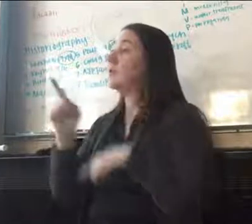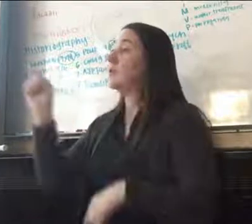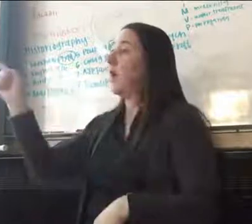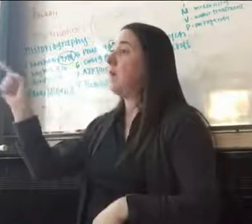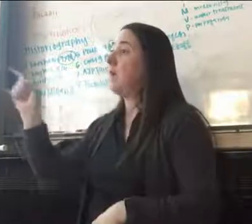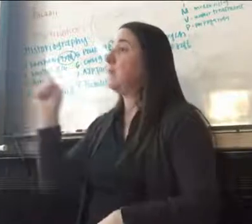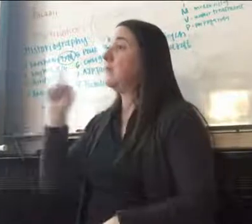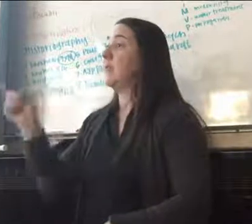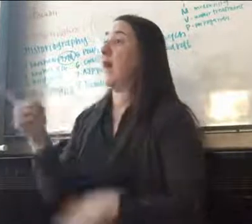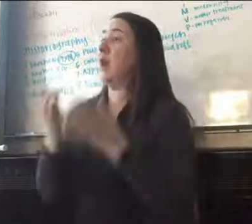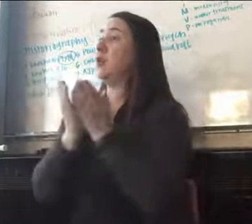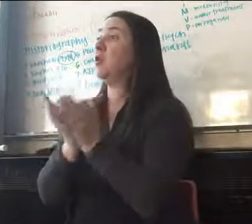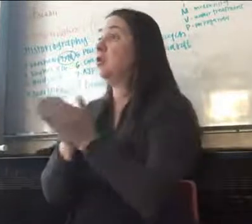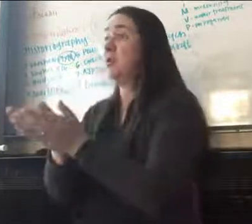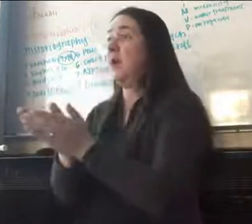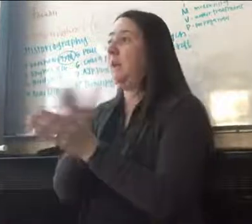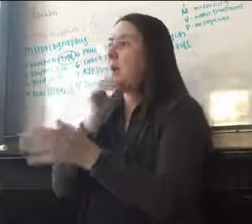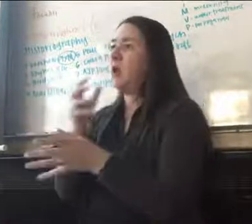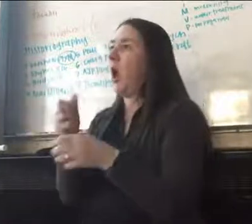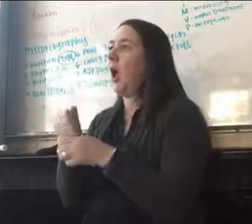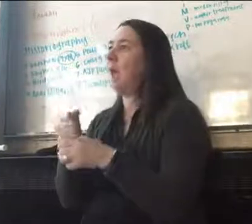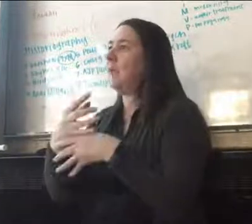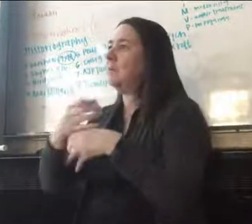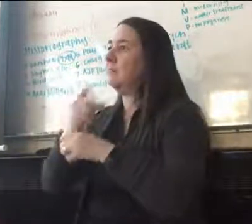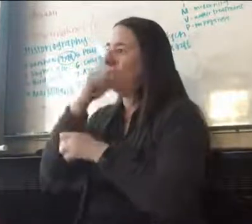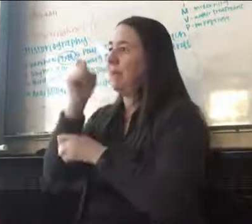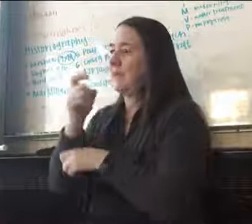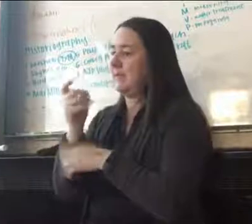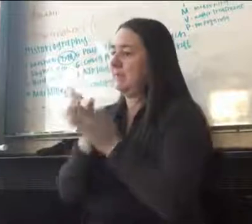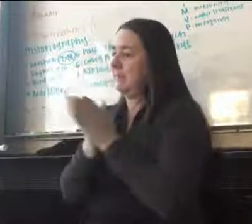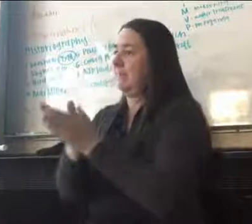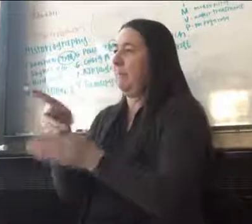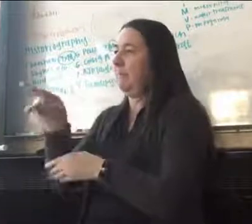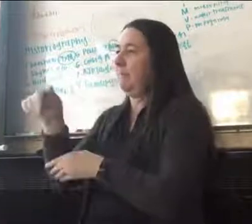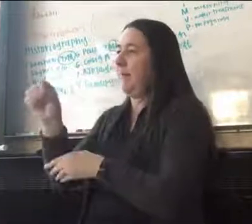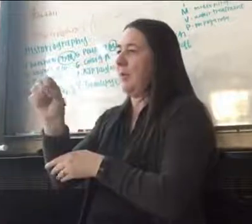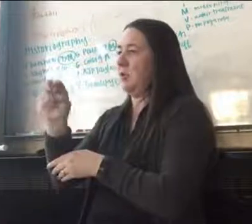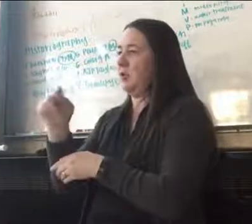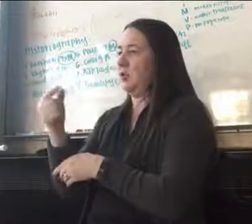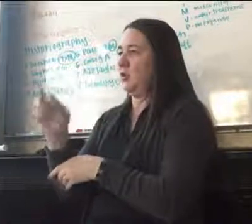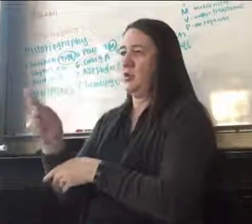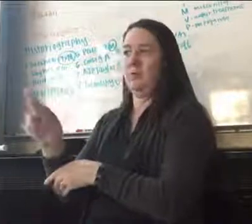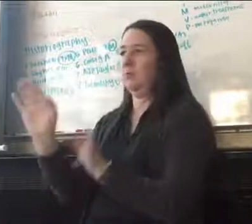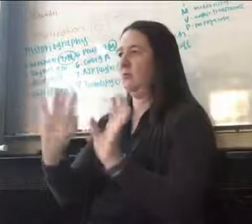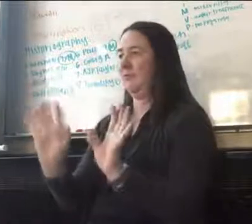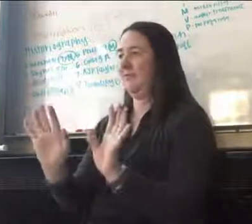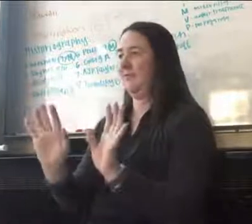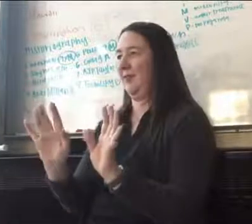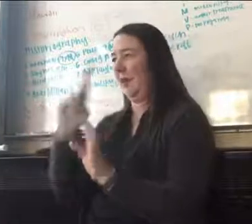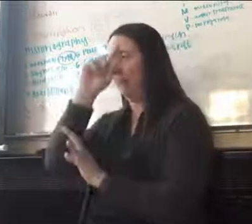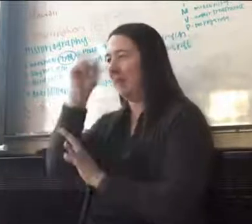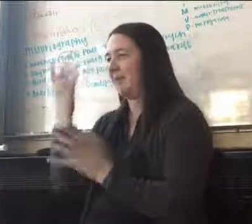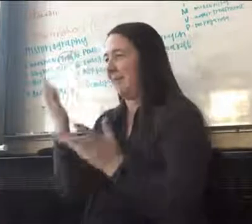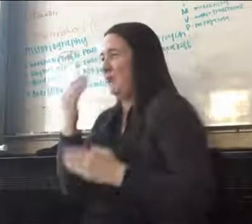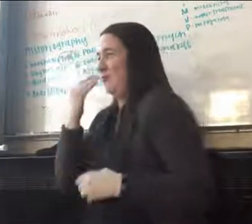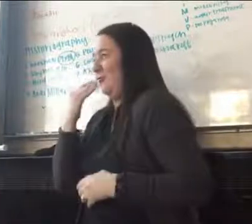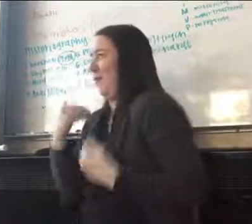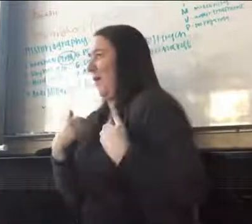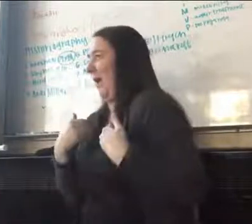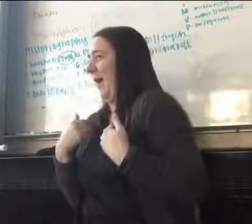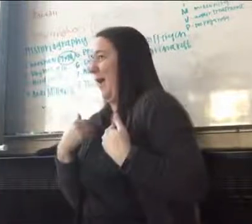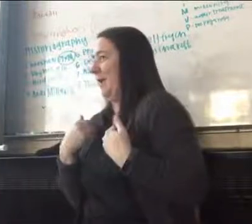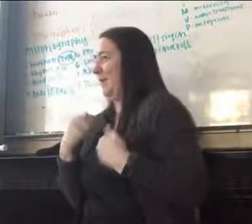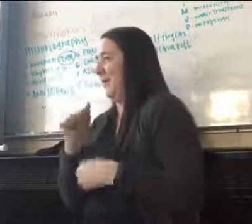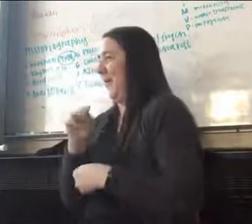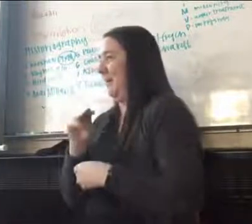the Lusitania does not get bombed because it's a passenger ship. The Lusitania gets bombed because it contains all this ammunition. Well, how